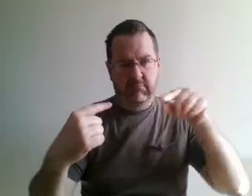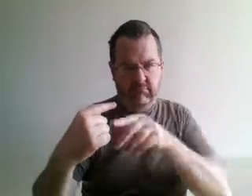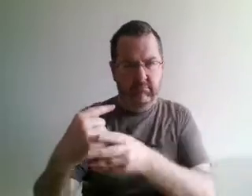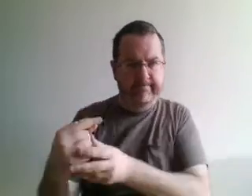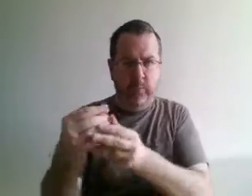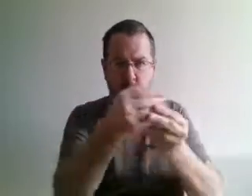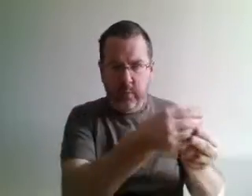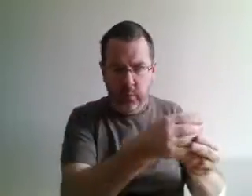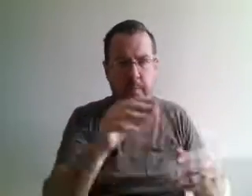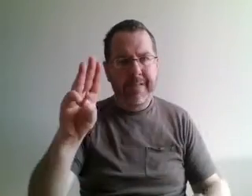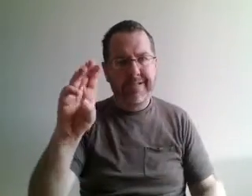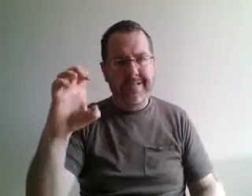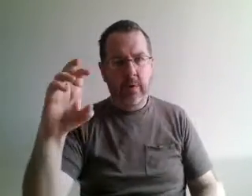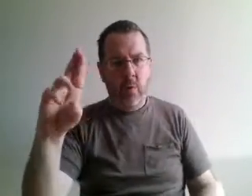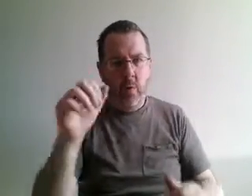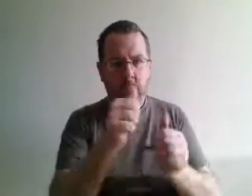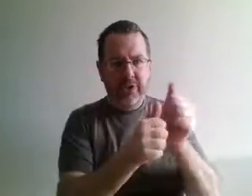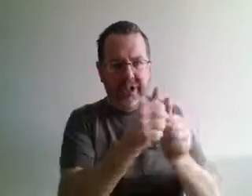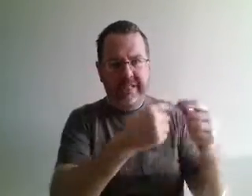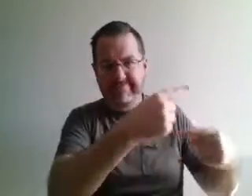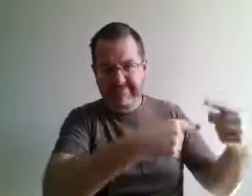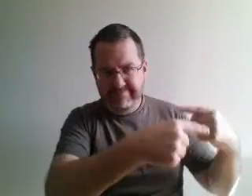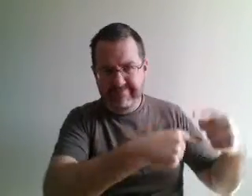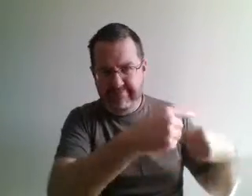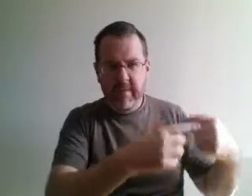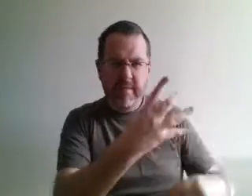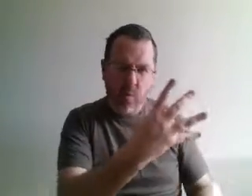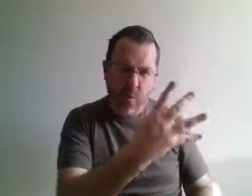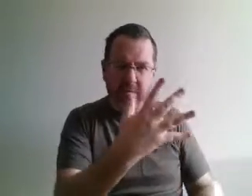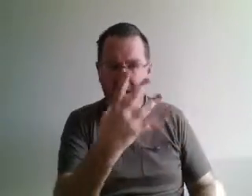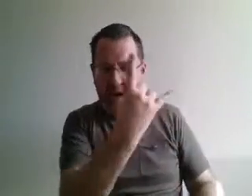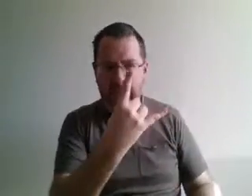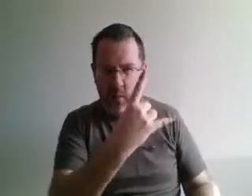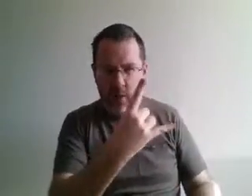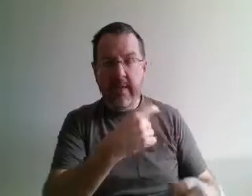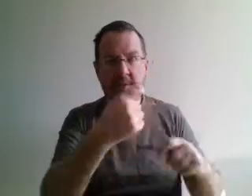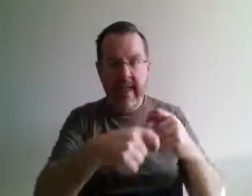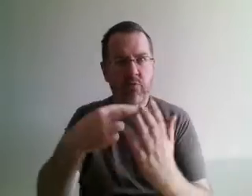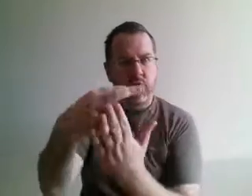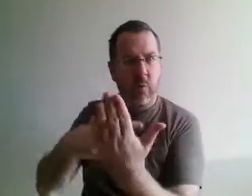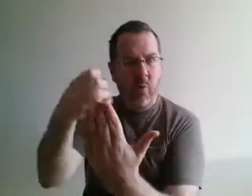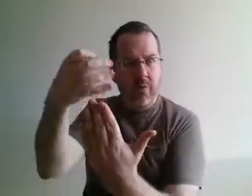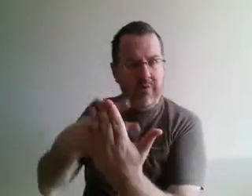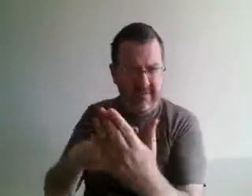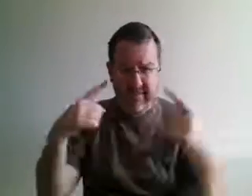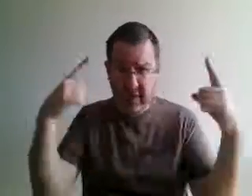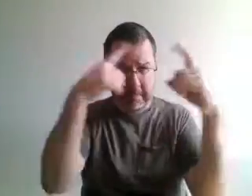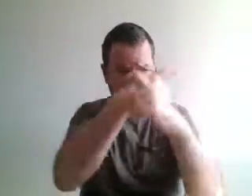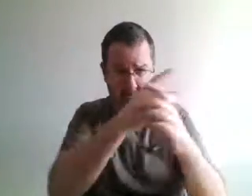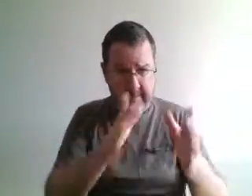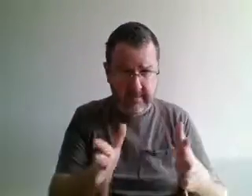it's a run of about 4 or 5 hours, and then reporting it. So it's quite complex. Now, there is this antibody test which has